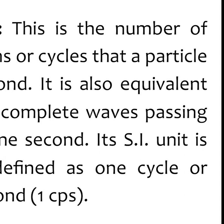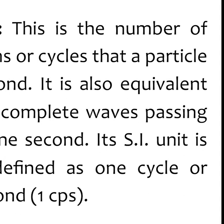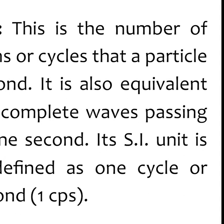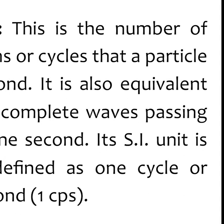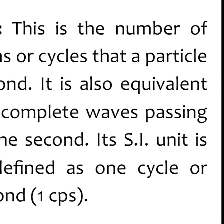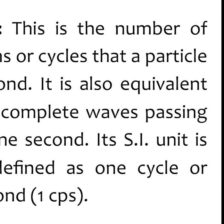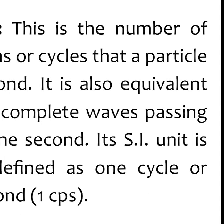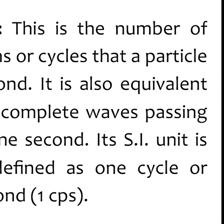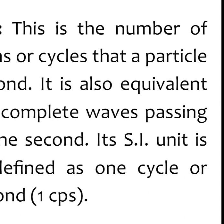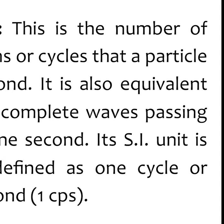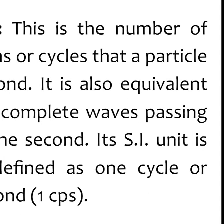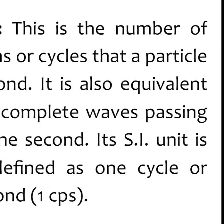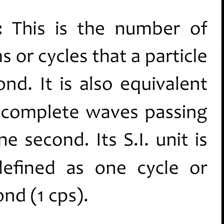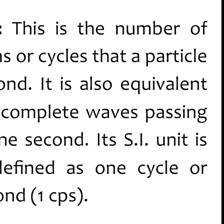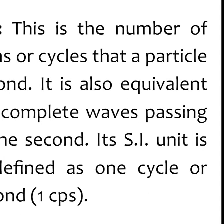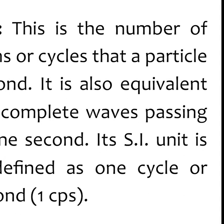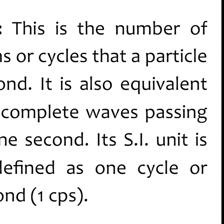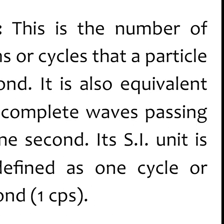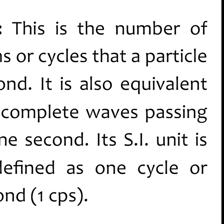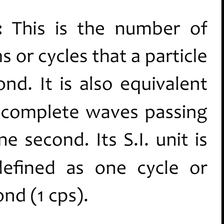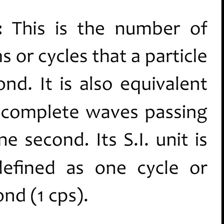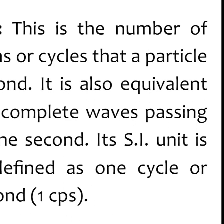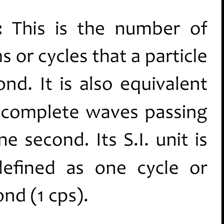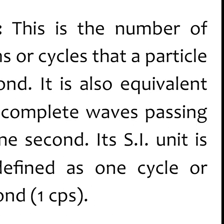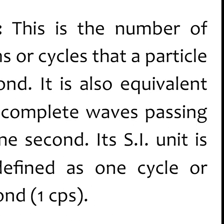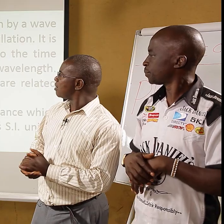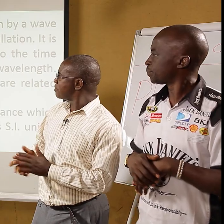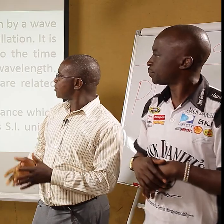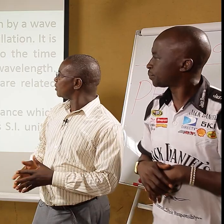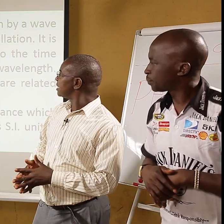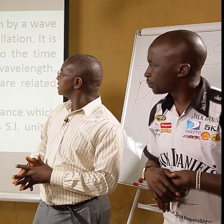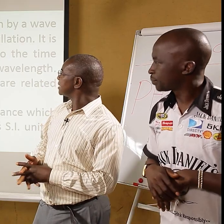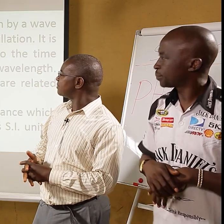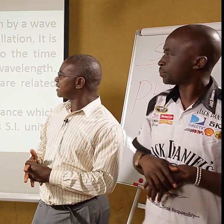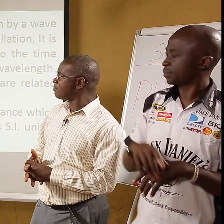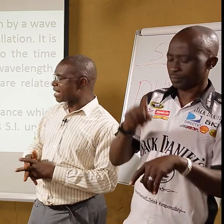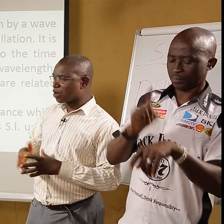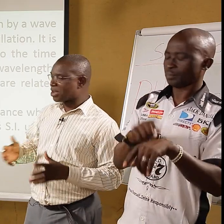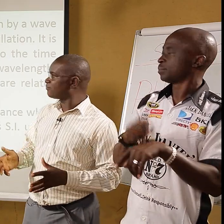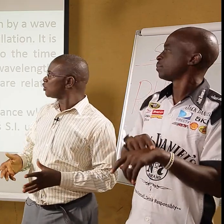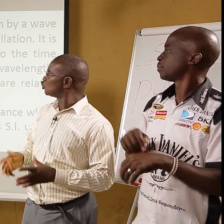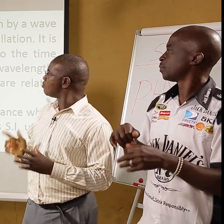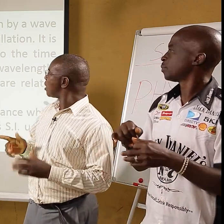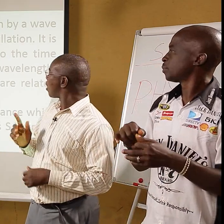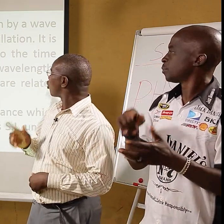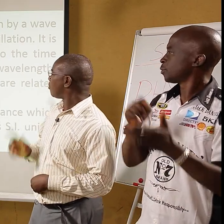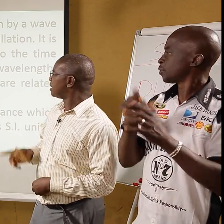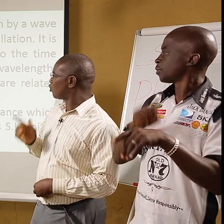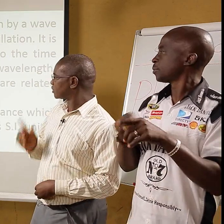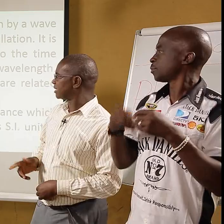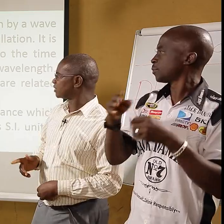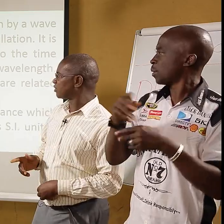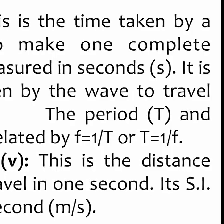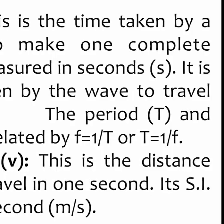a given point in 1 second. SI unit is hertz. Period, it is the time taken by a wave to make one